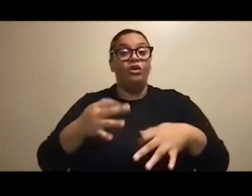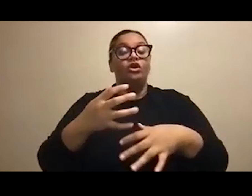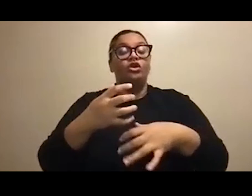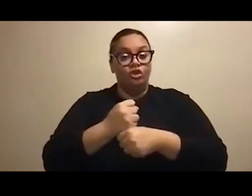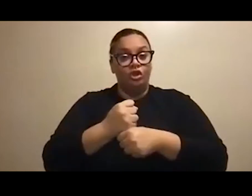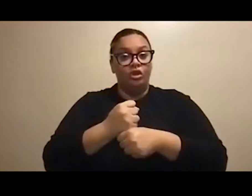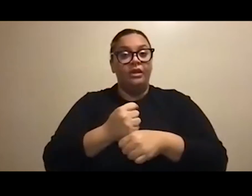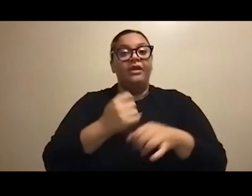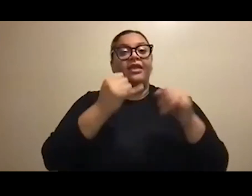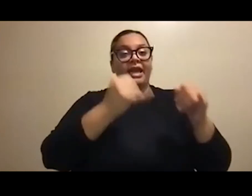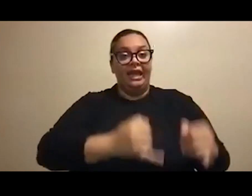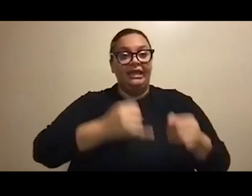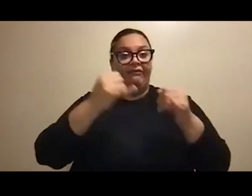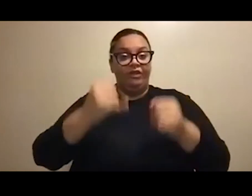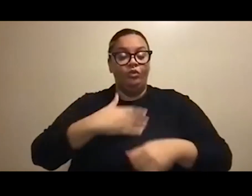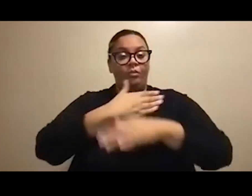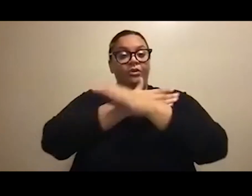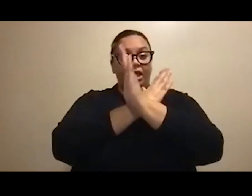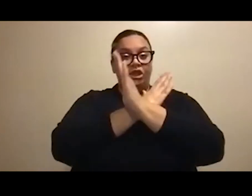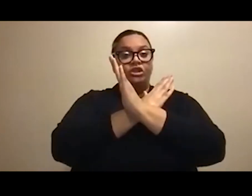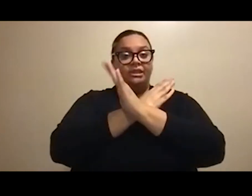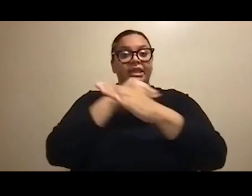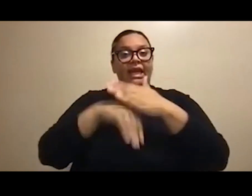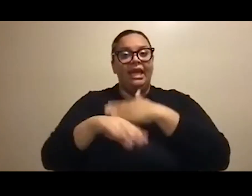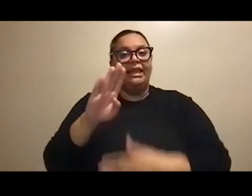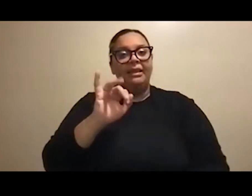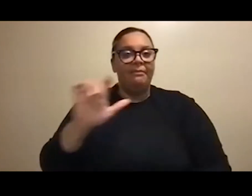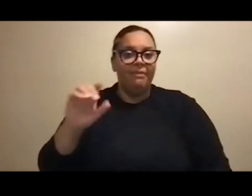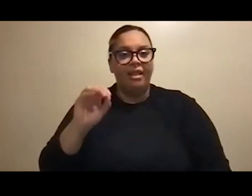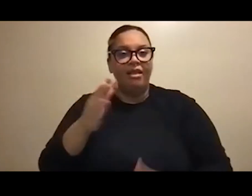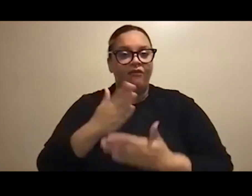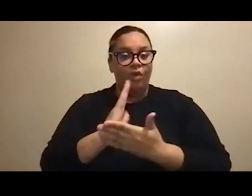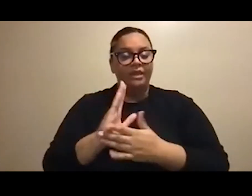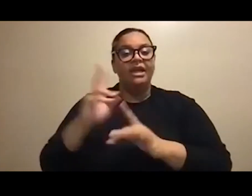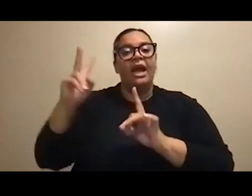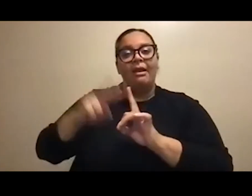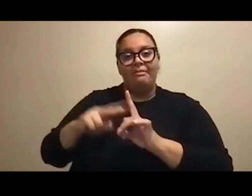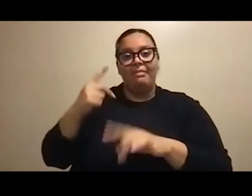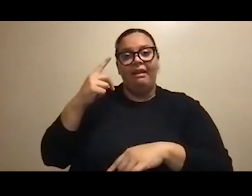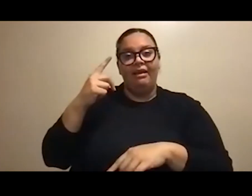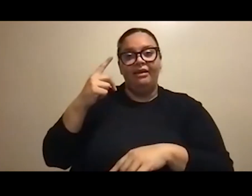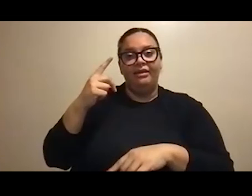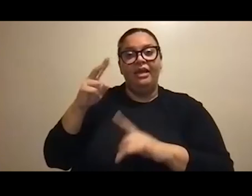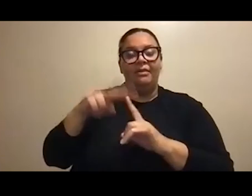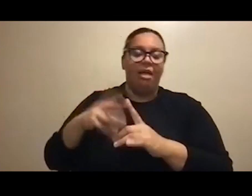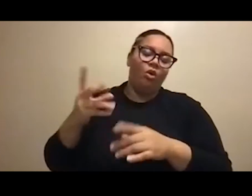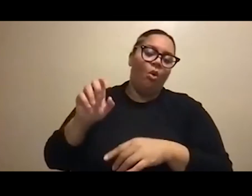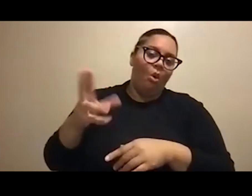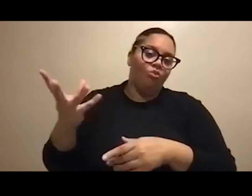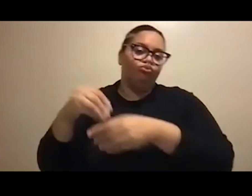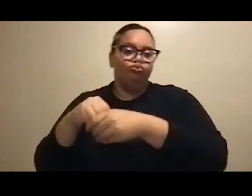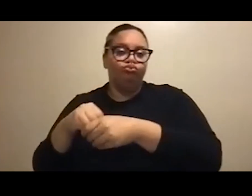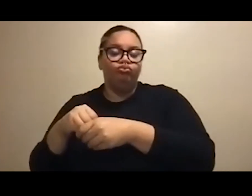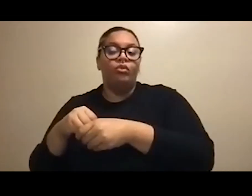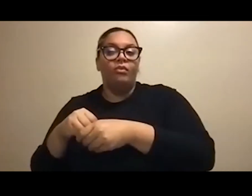individual protections of the Bill of Rights and applied them, i.e. incorporated them, against the